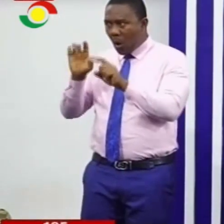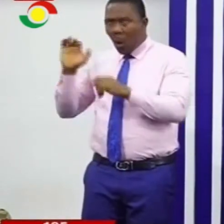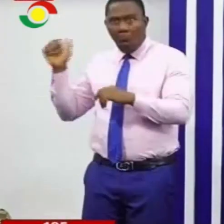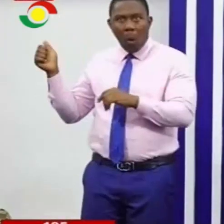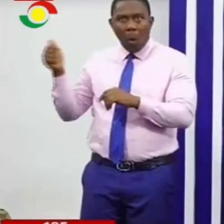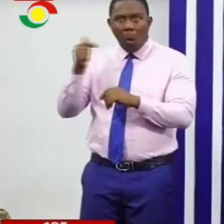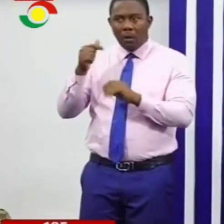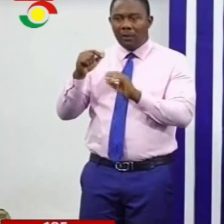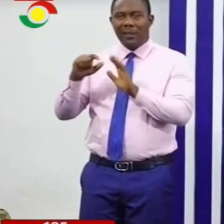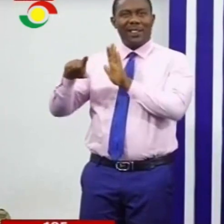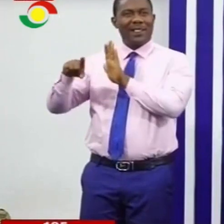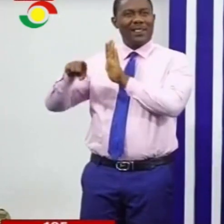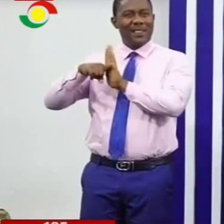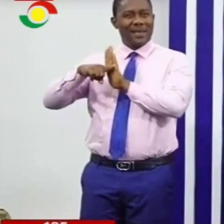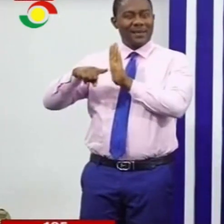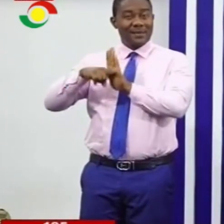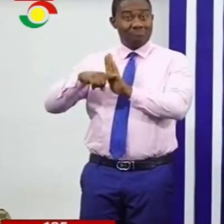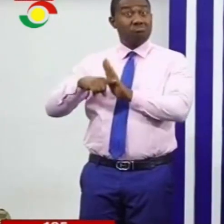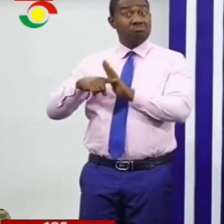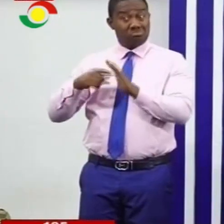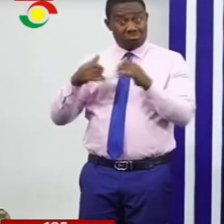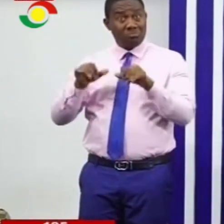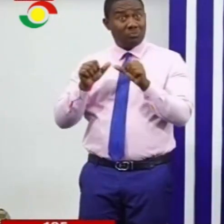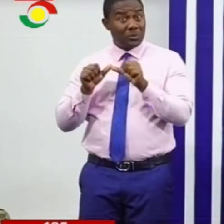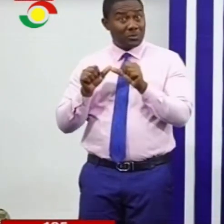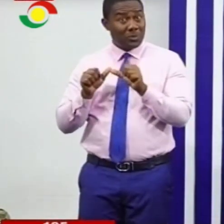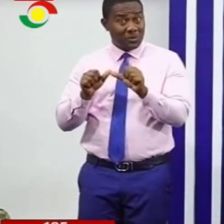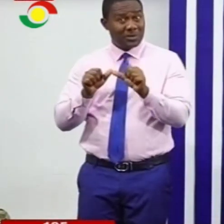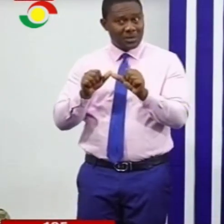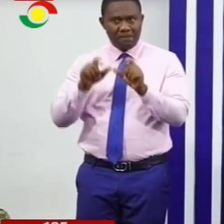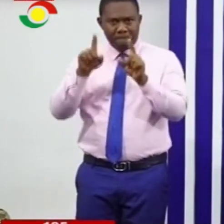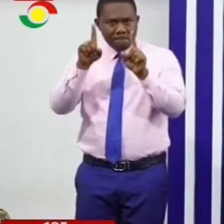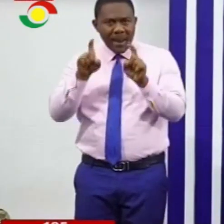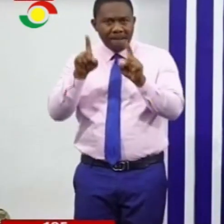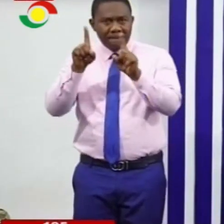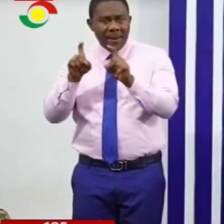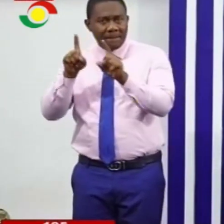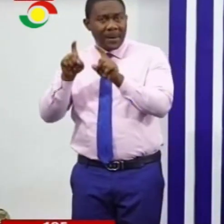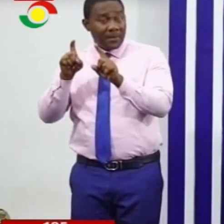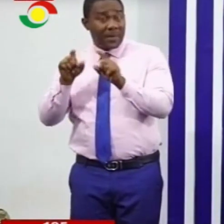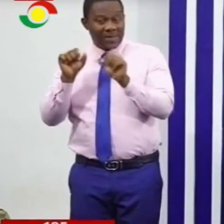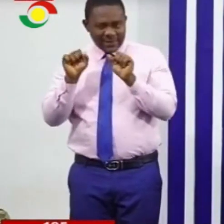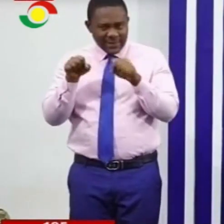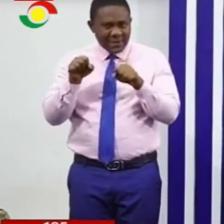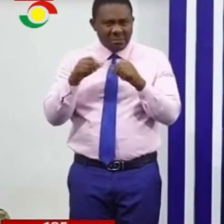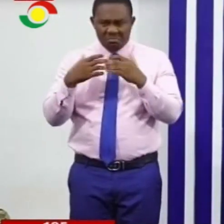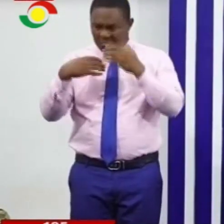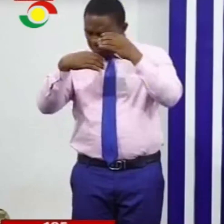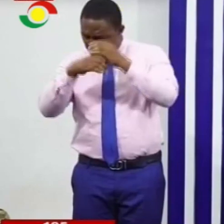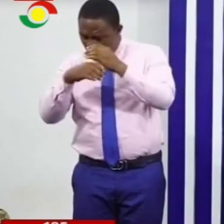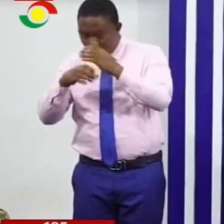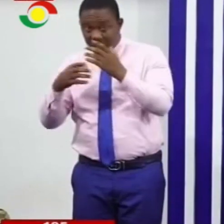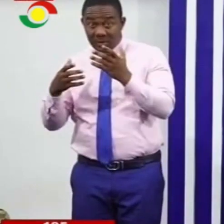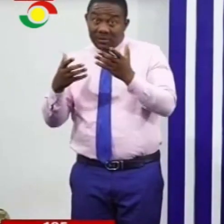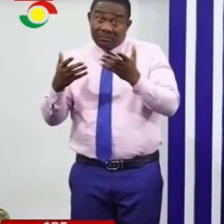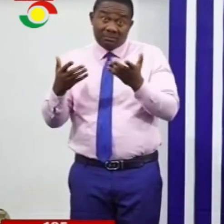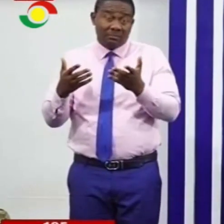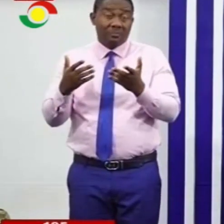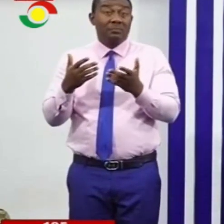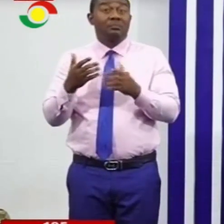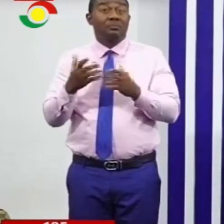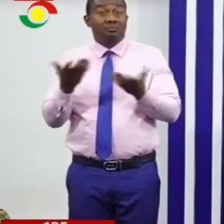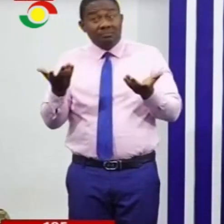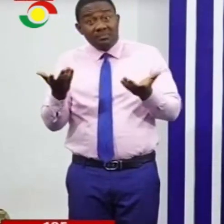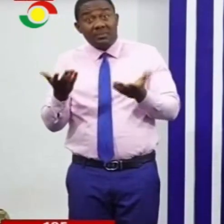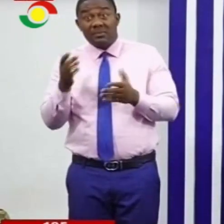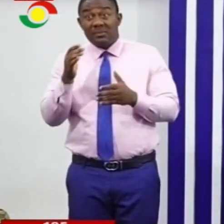eye negative ye koso ya ye test no na ye make sure say say impo ye mu ye mpo ye mu na